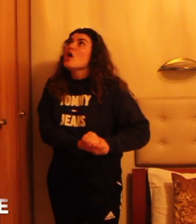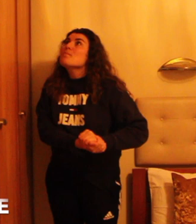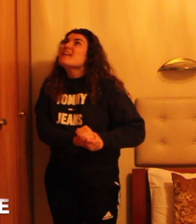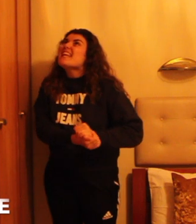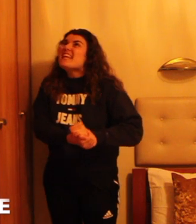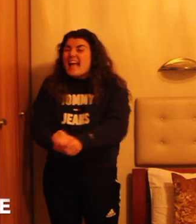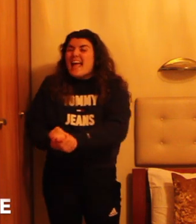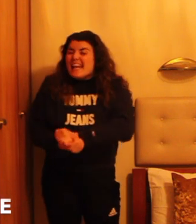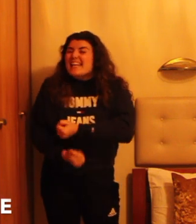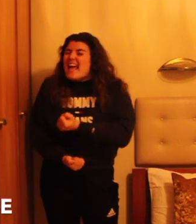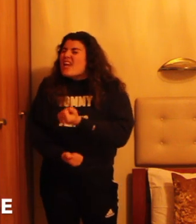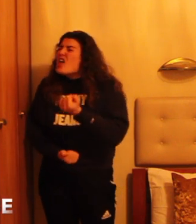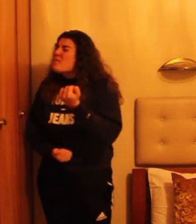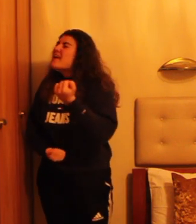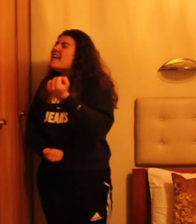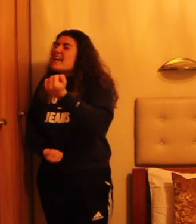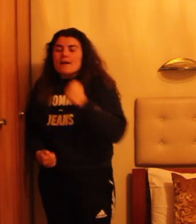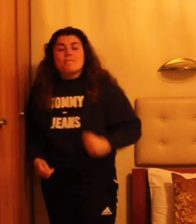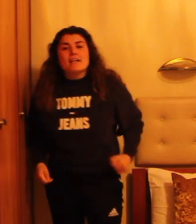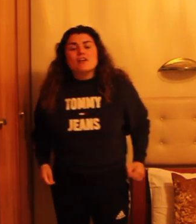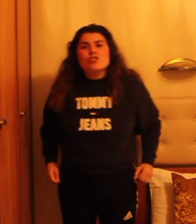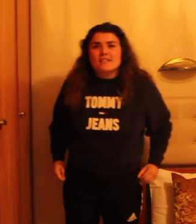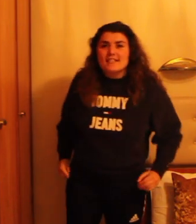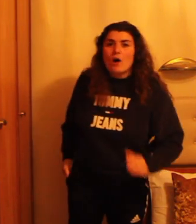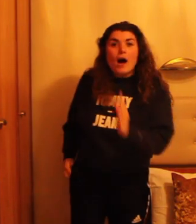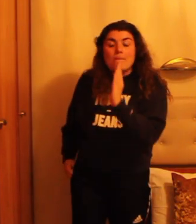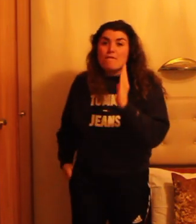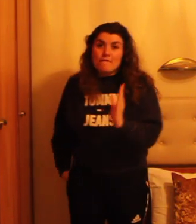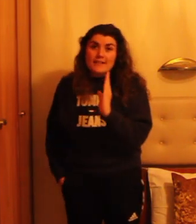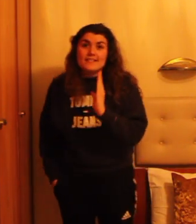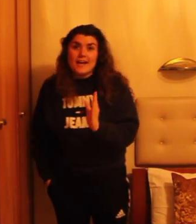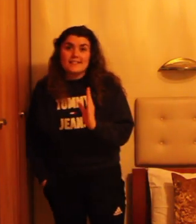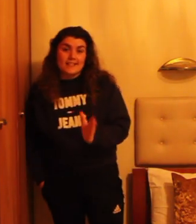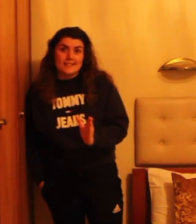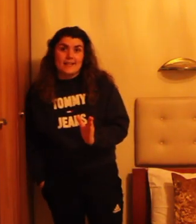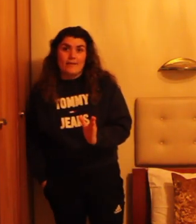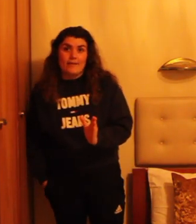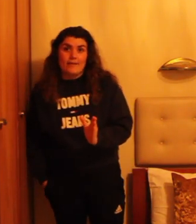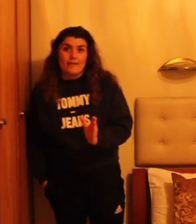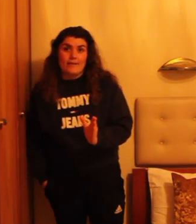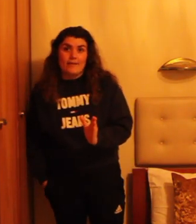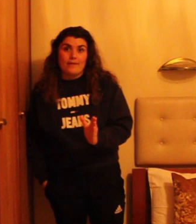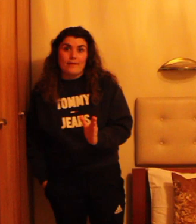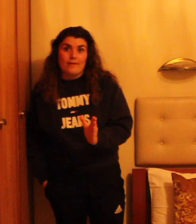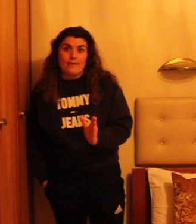be, let Earth be. Now as you can tell, I'm a fantastic singer.